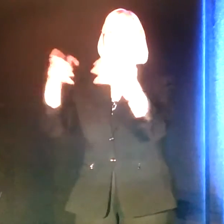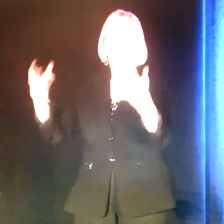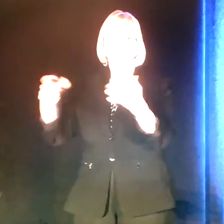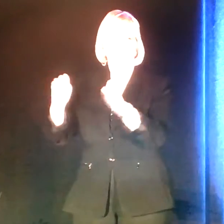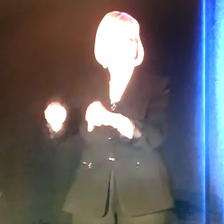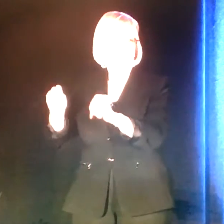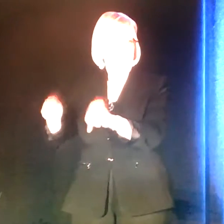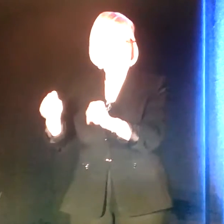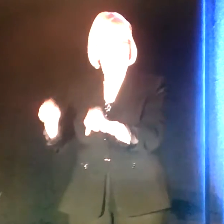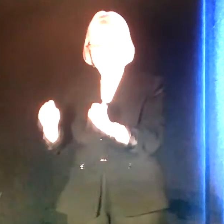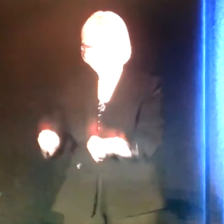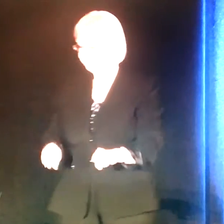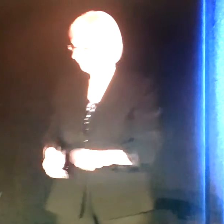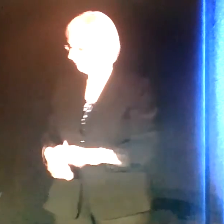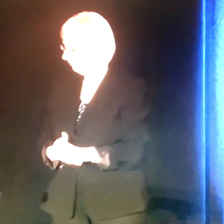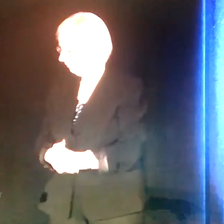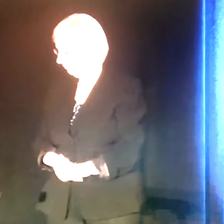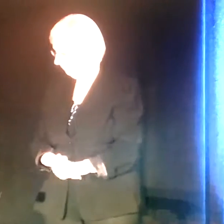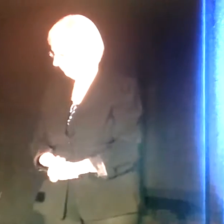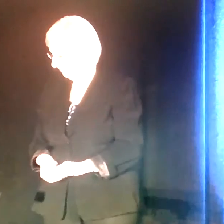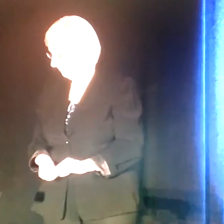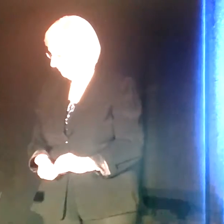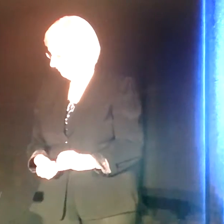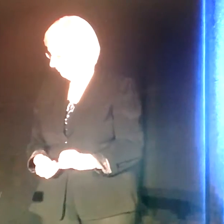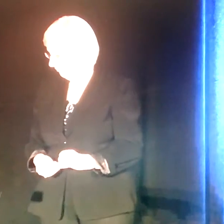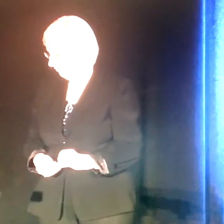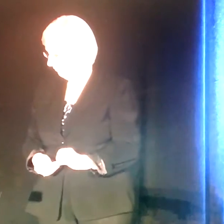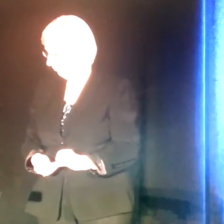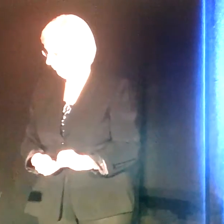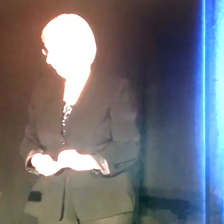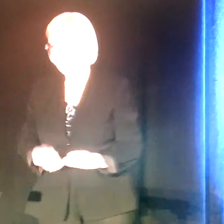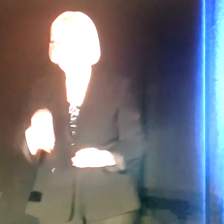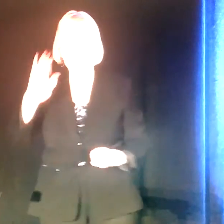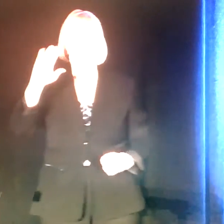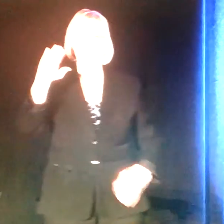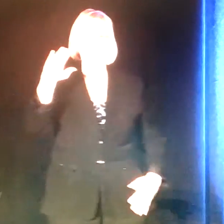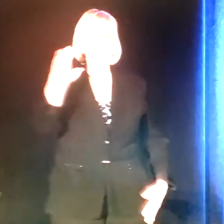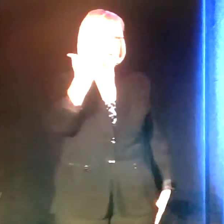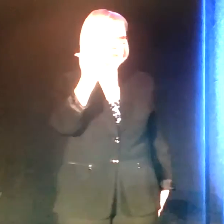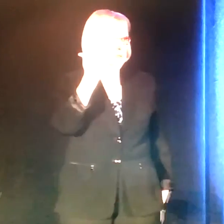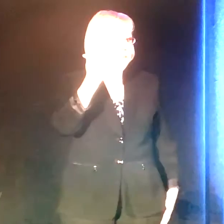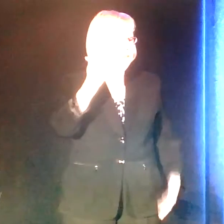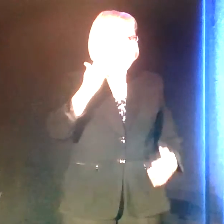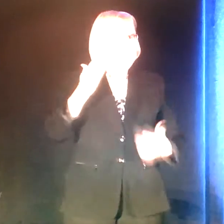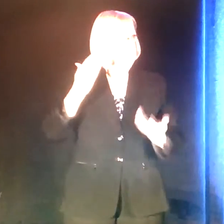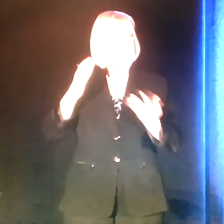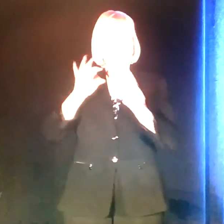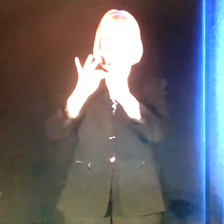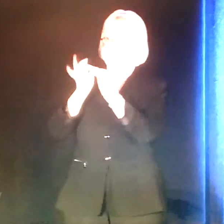that we should focus on the 70%, the more that's possible.